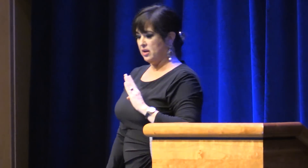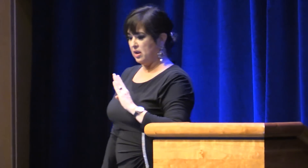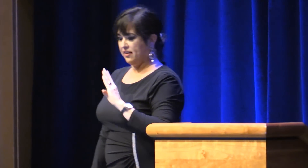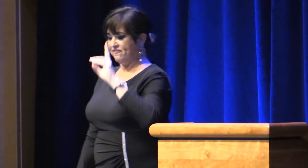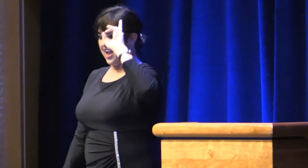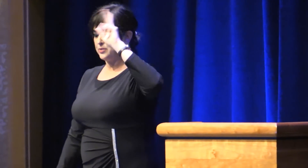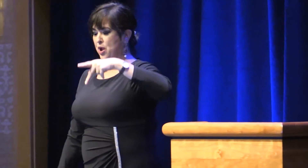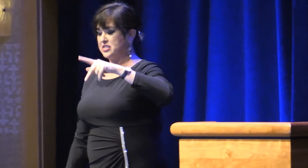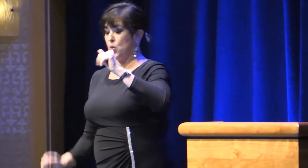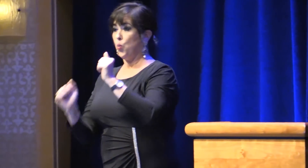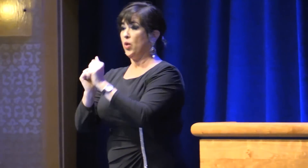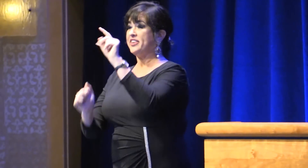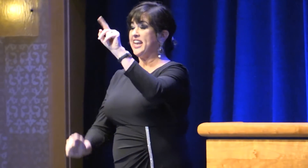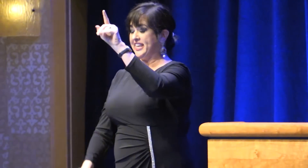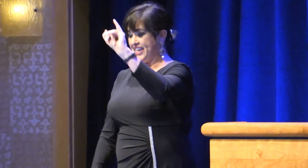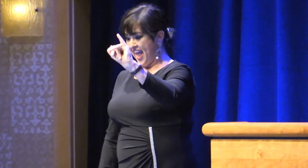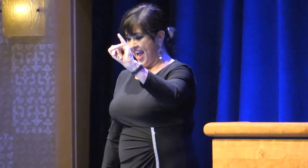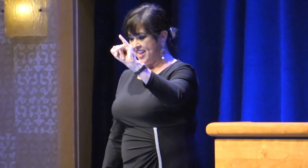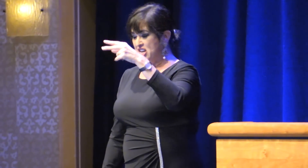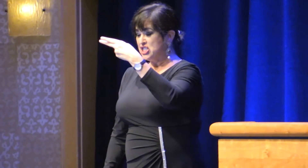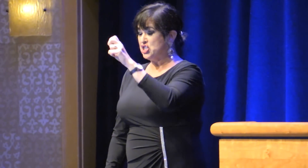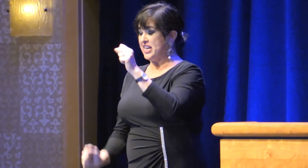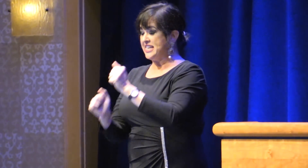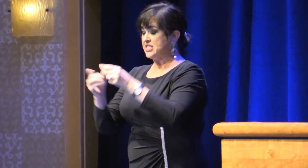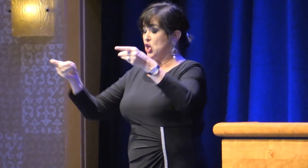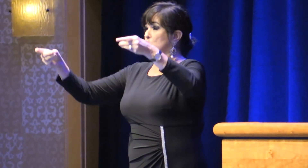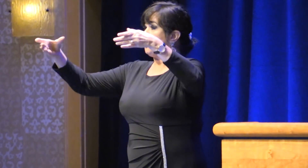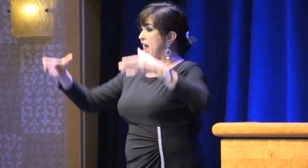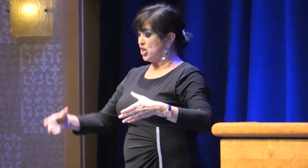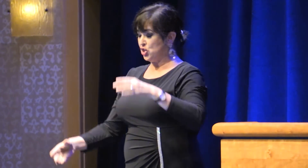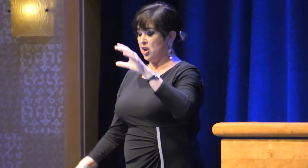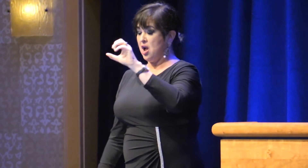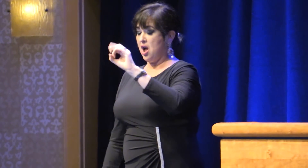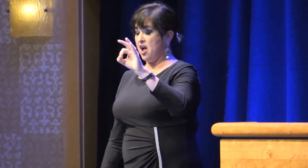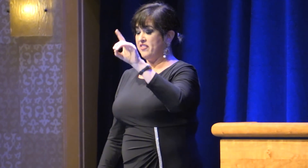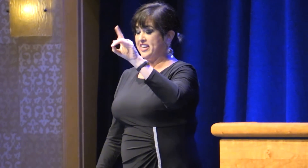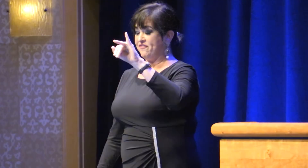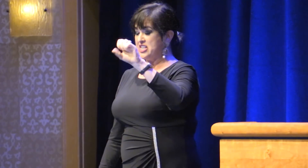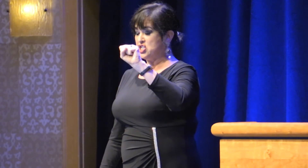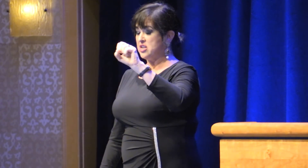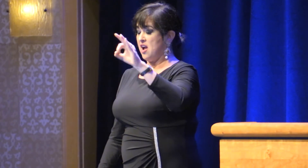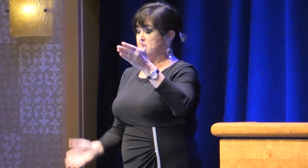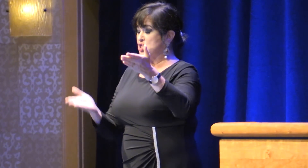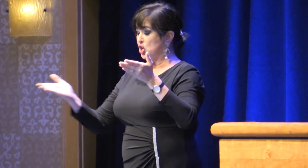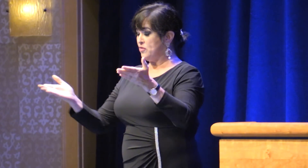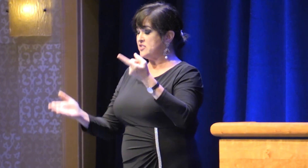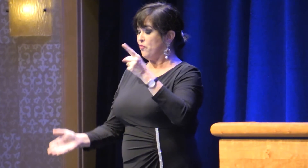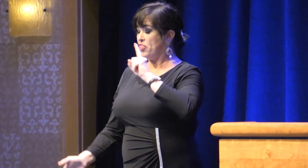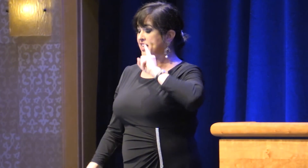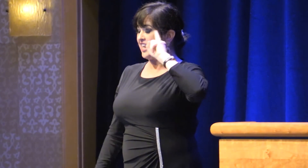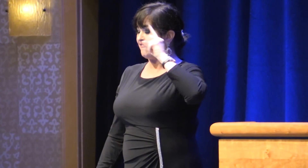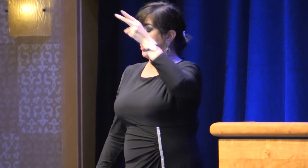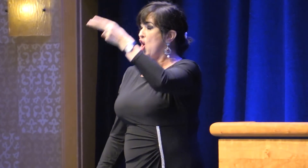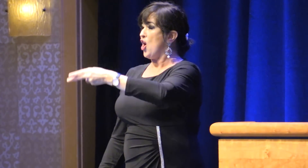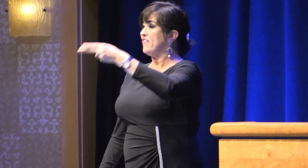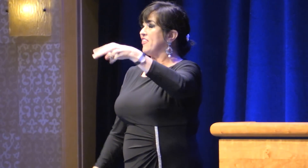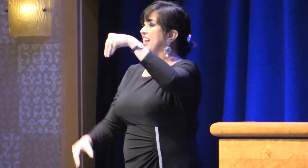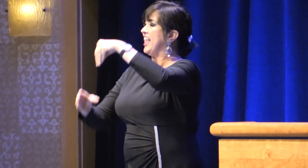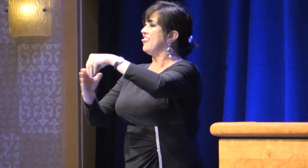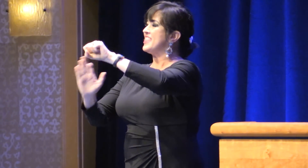Jan is the board vice president with TDI, and she is the director of the Division of Services for the Deaf and